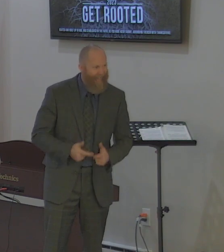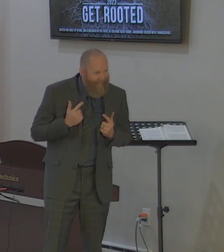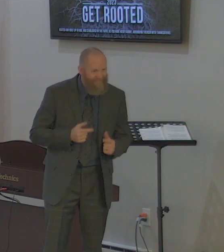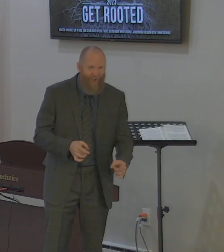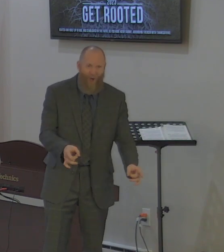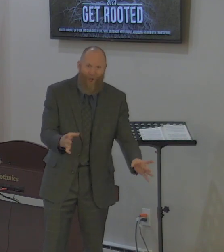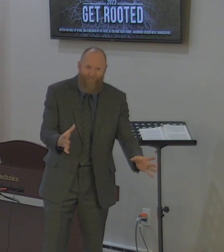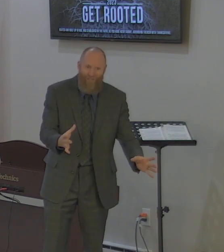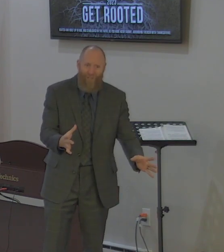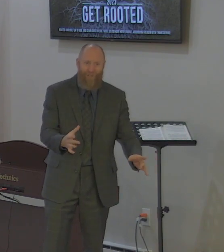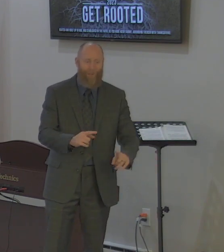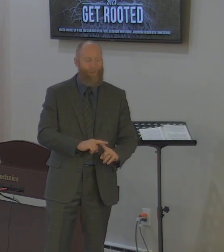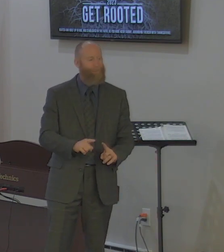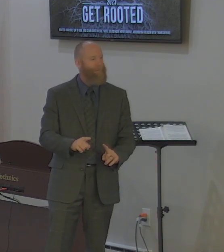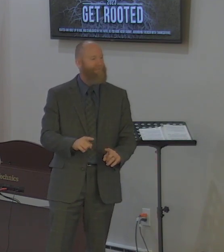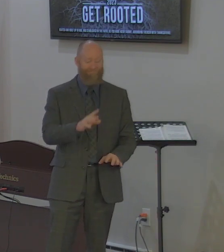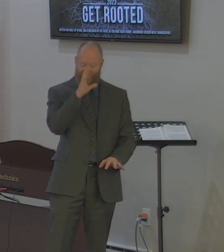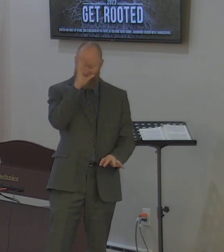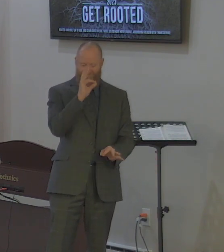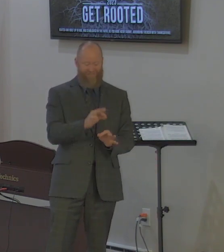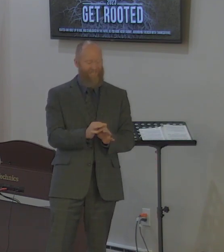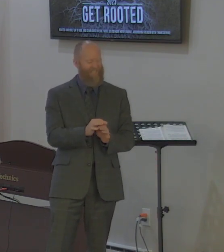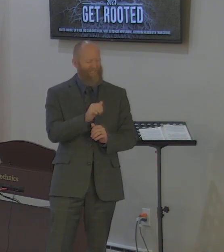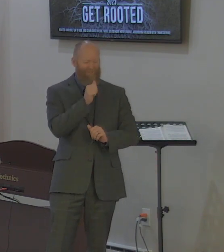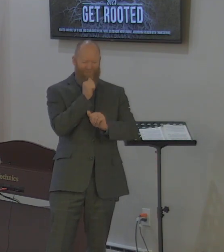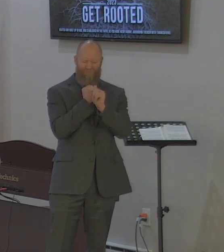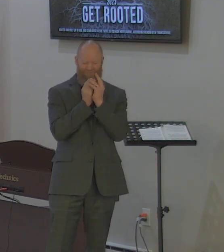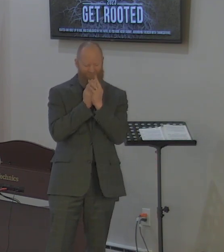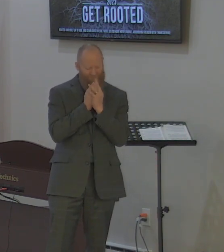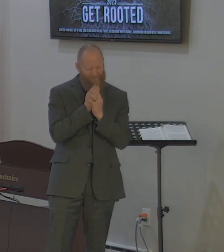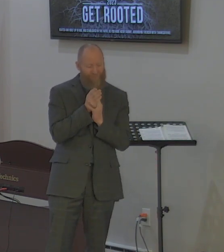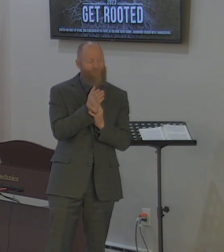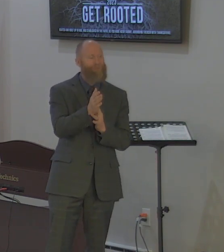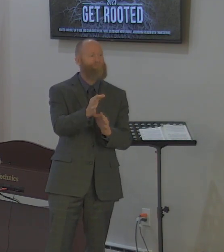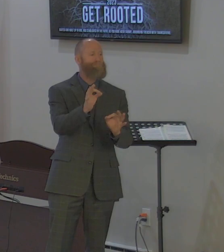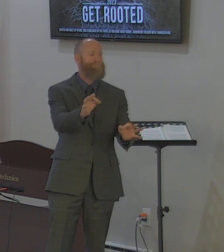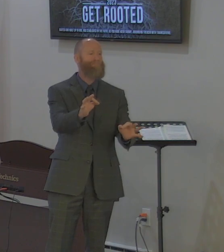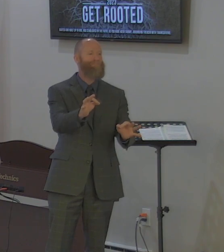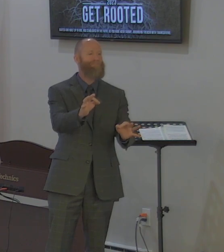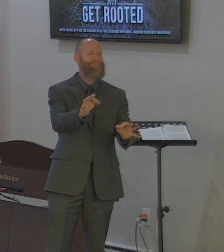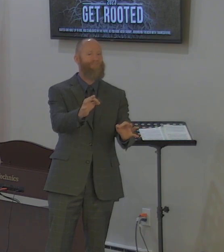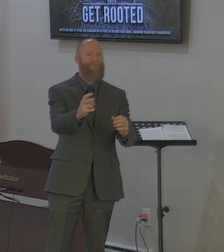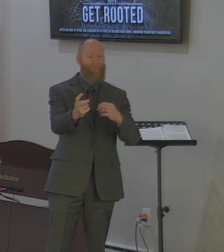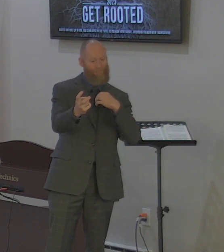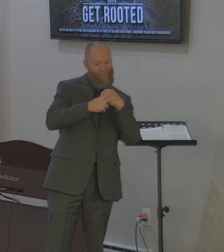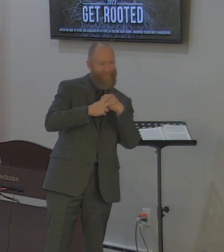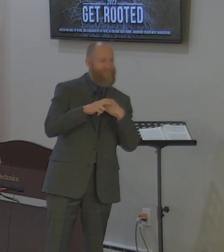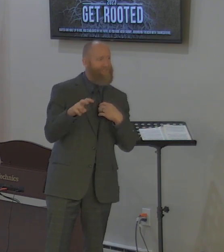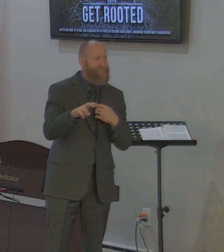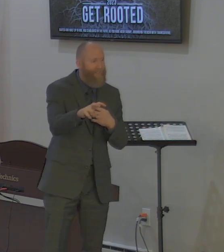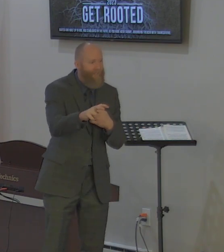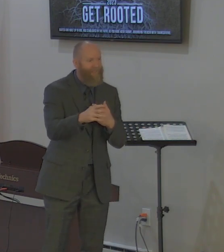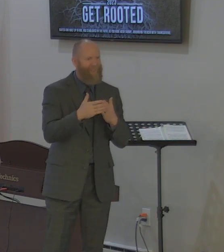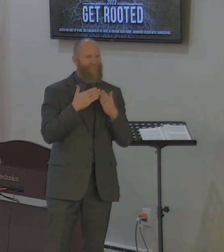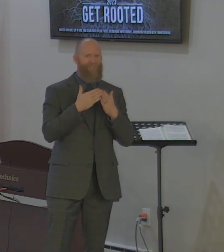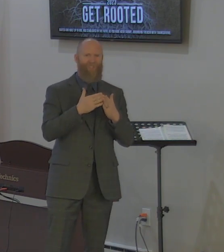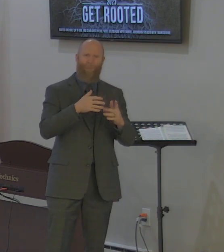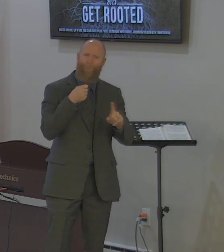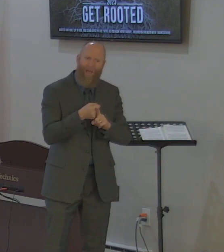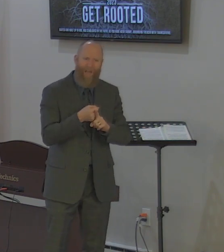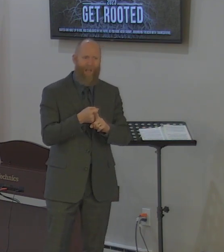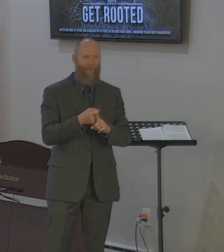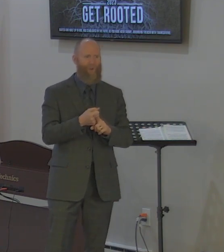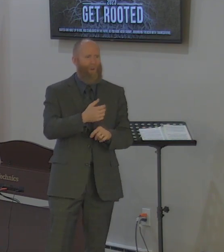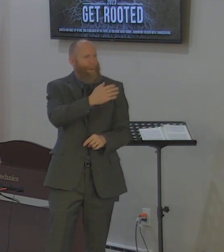because of his faith. But he came through it because of his faith. Getting bitten by a snake and shipwrecked and beaten and whipped and